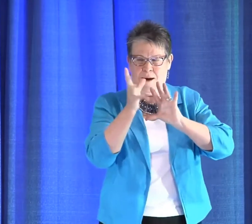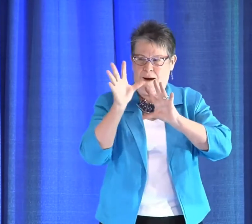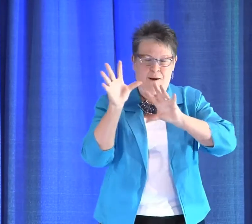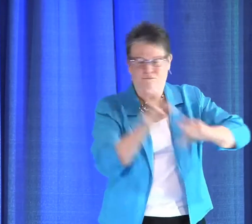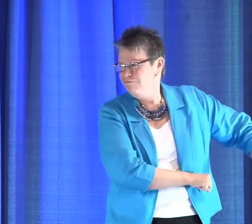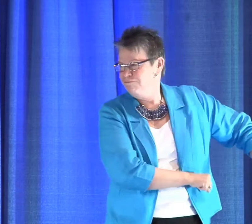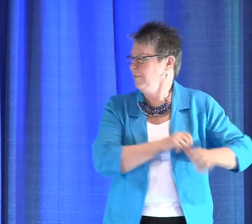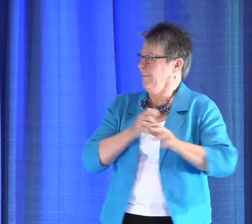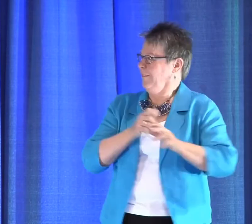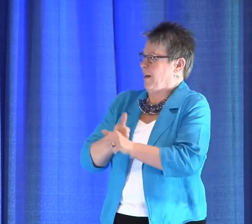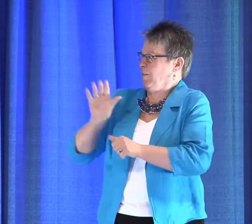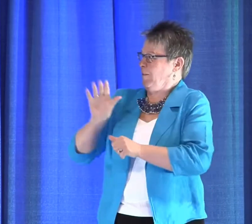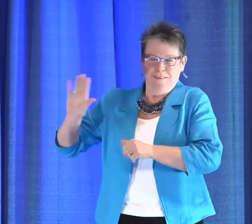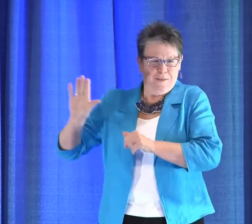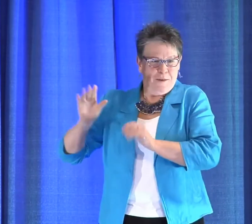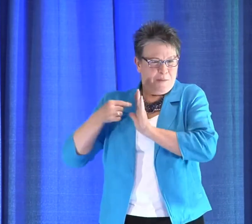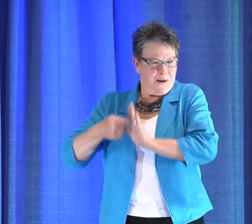Deaf people up until now have